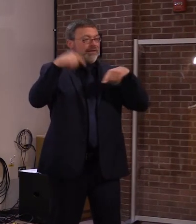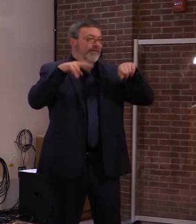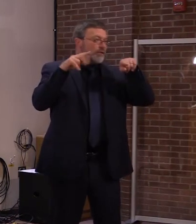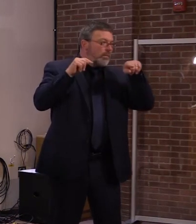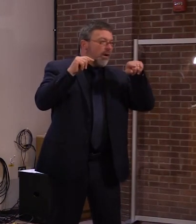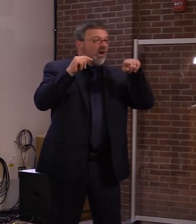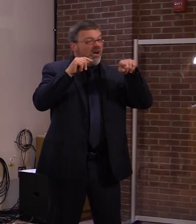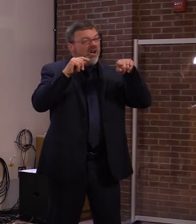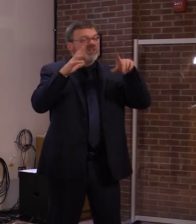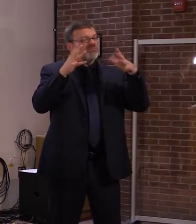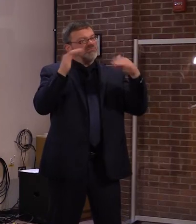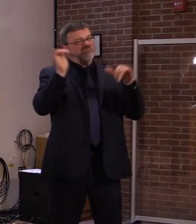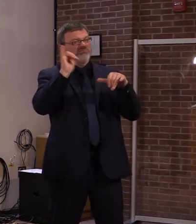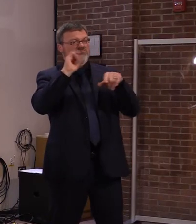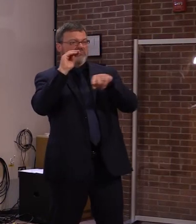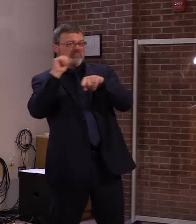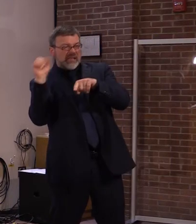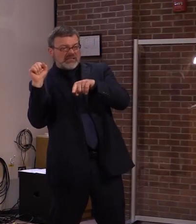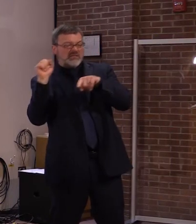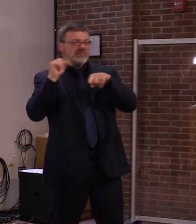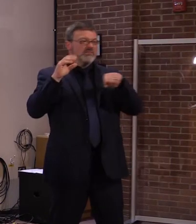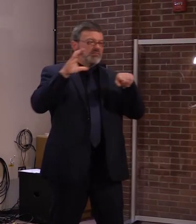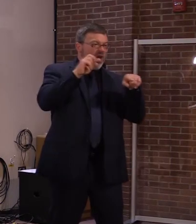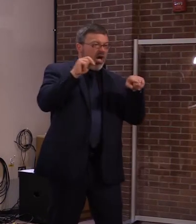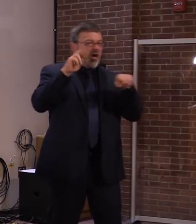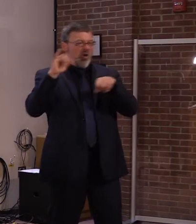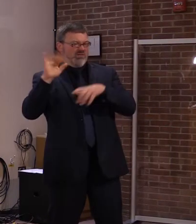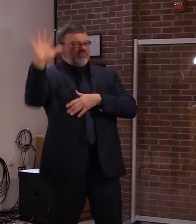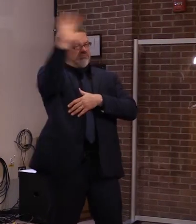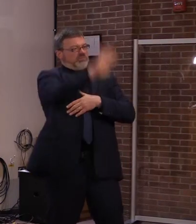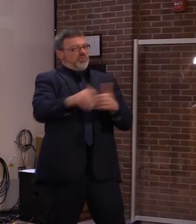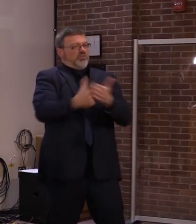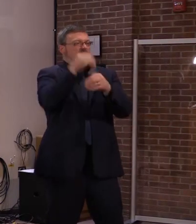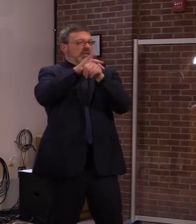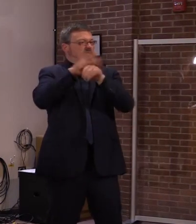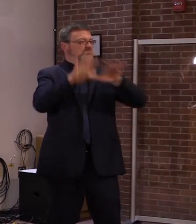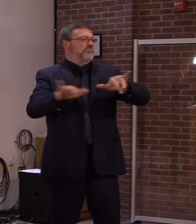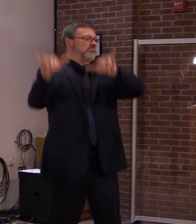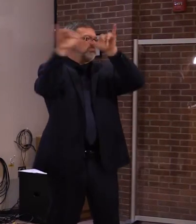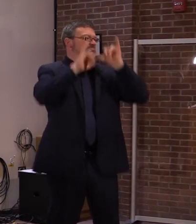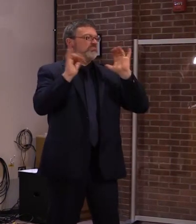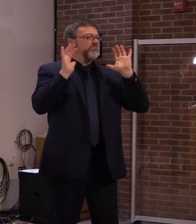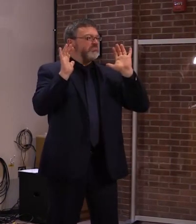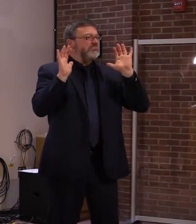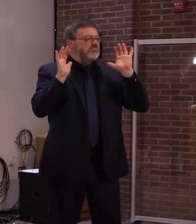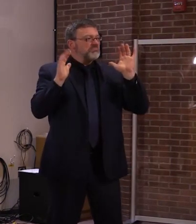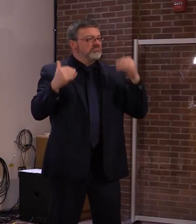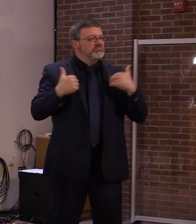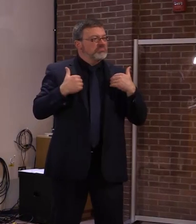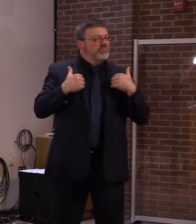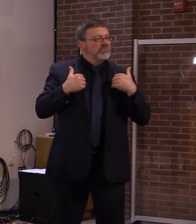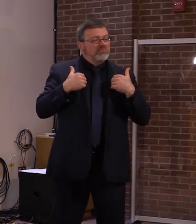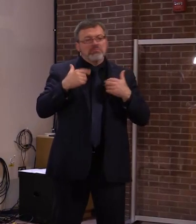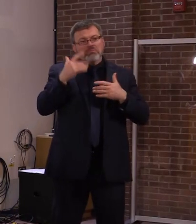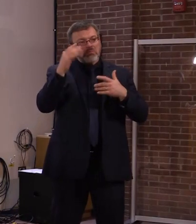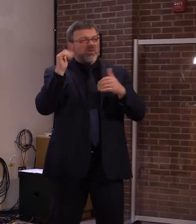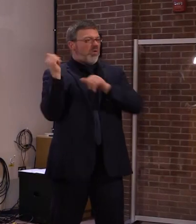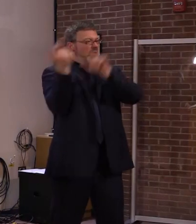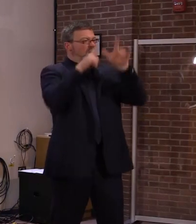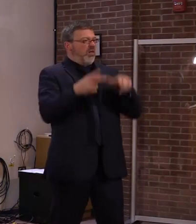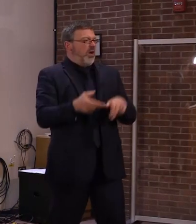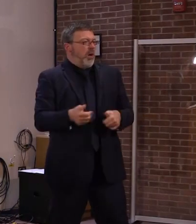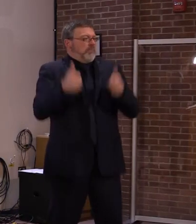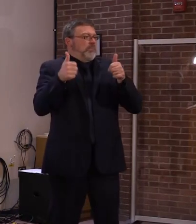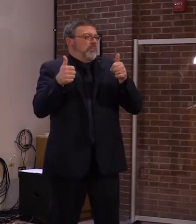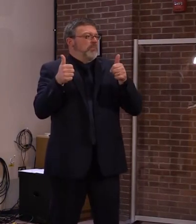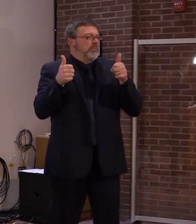the southern New England states that have been doing better recently. Overall, cases in New England are up about 12% over the last